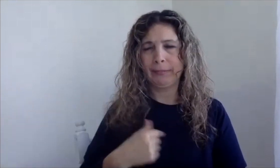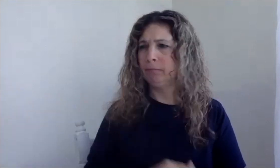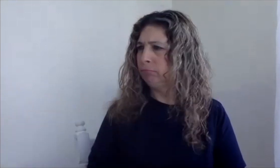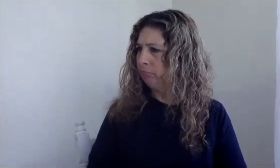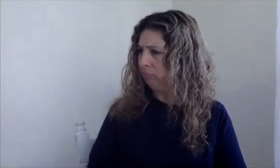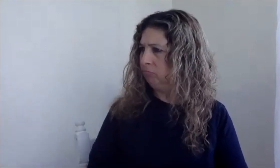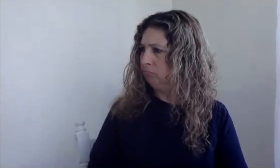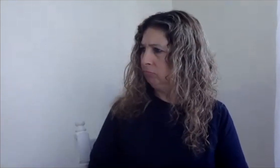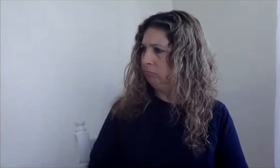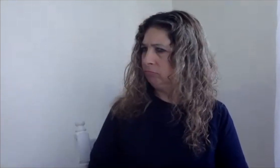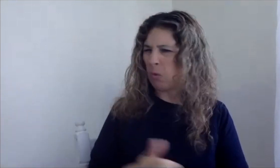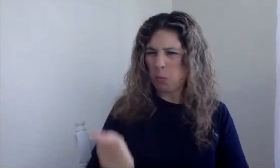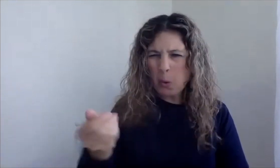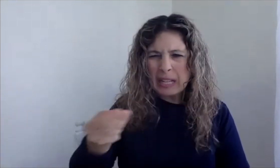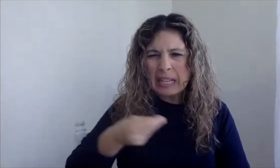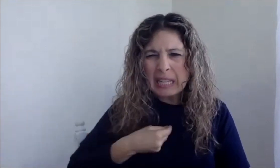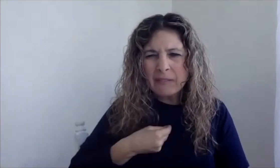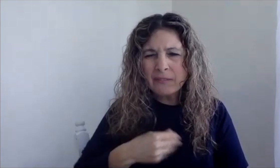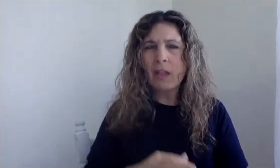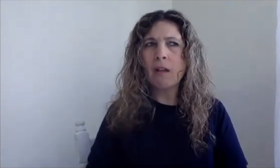and they're not giving it to me. They're refusing to give it to me.